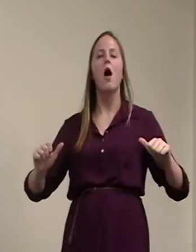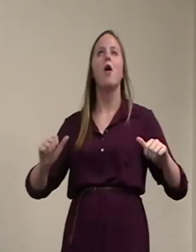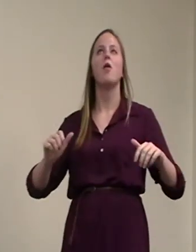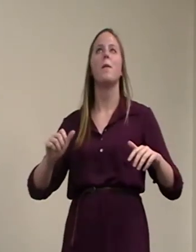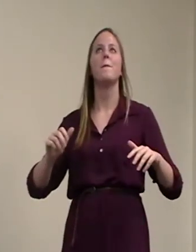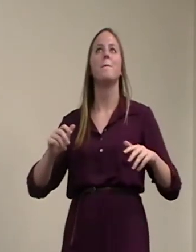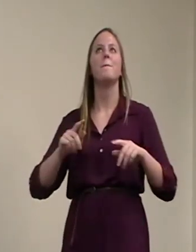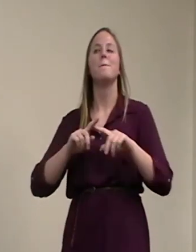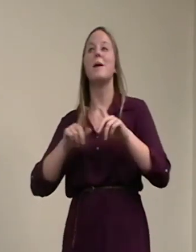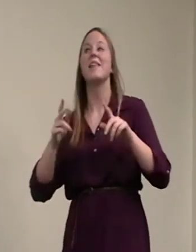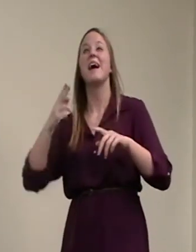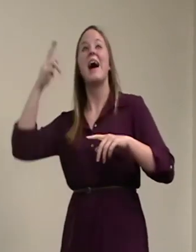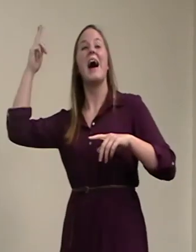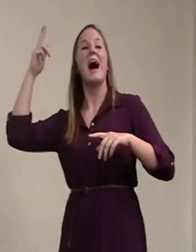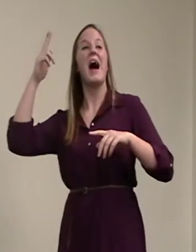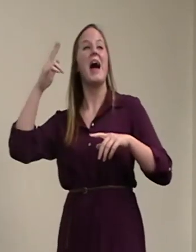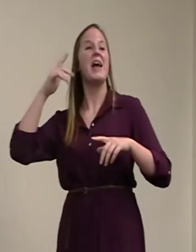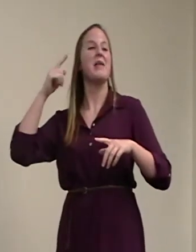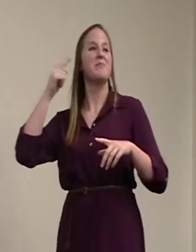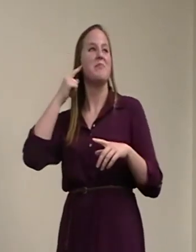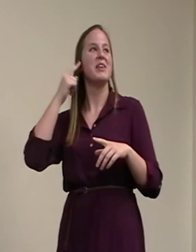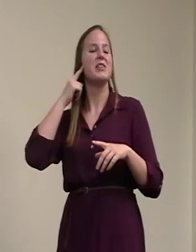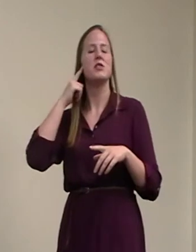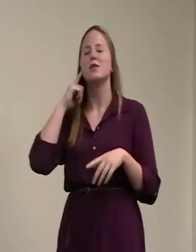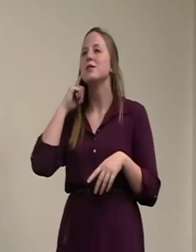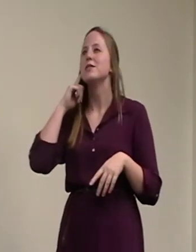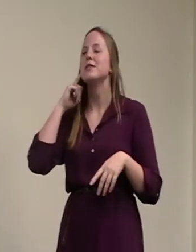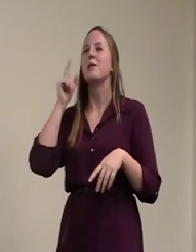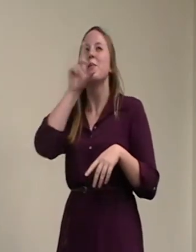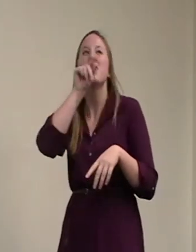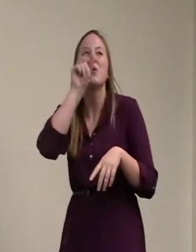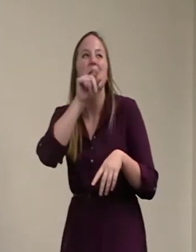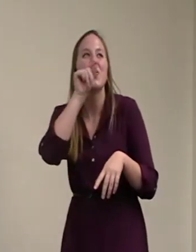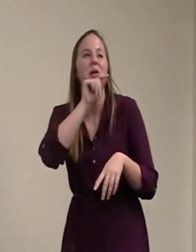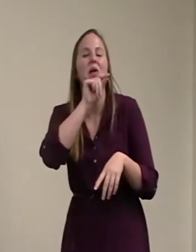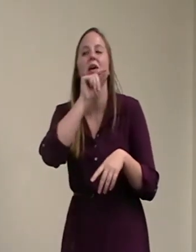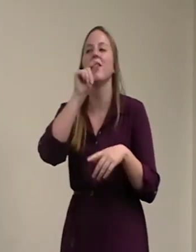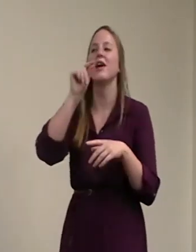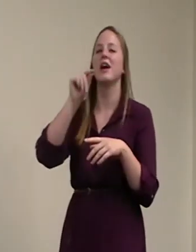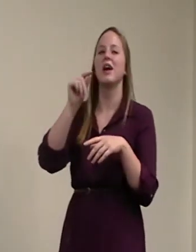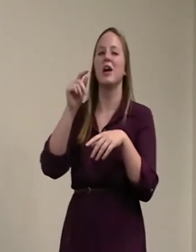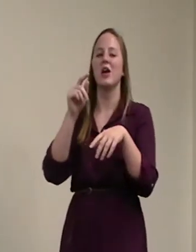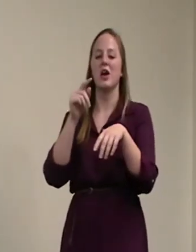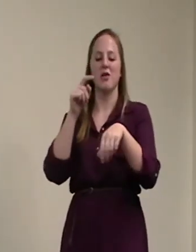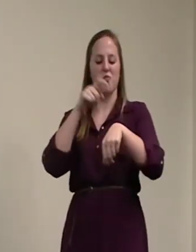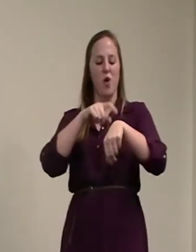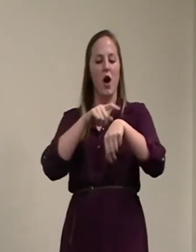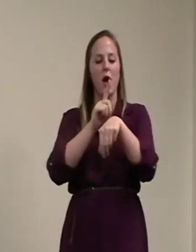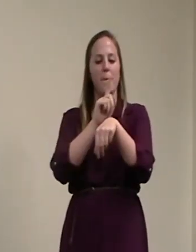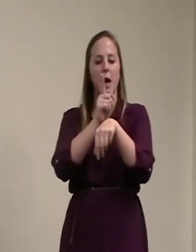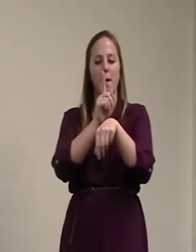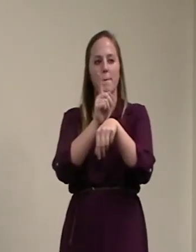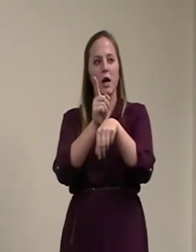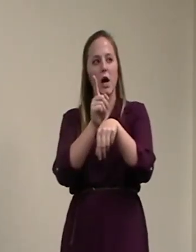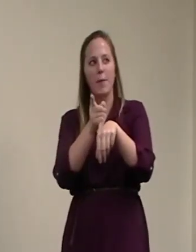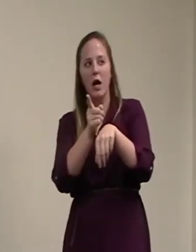birds tweet, watches tick, there's a few high-pitched sounds that you can refer to.